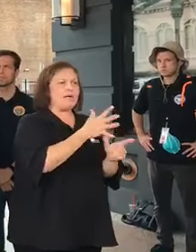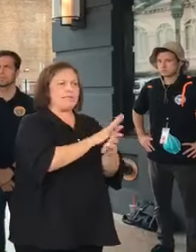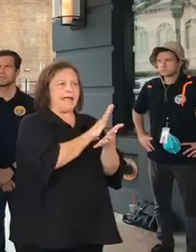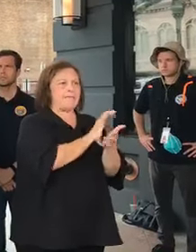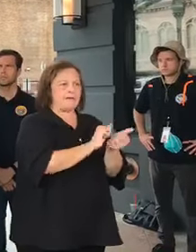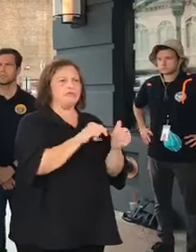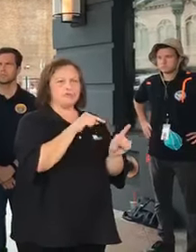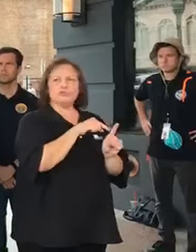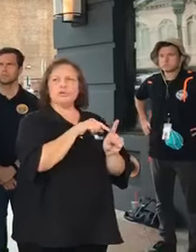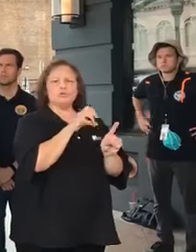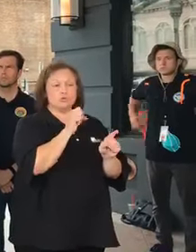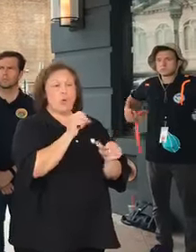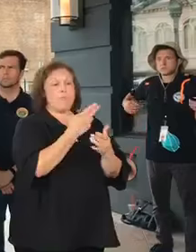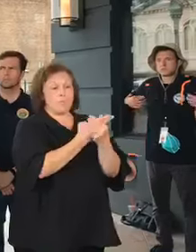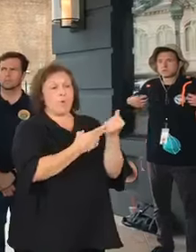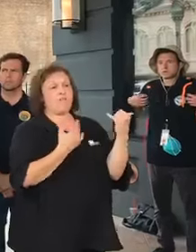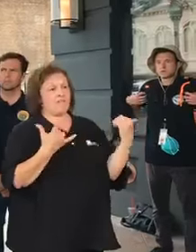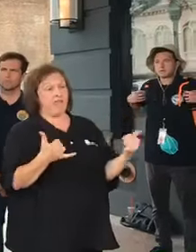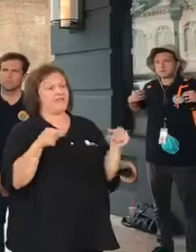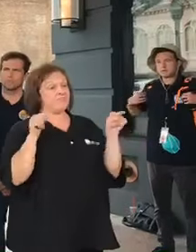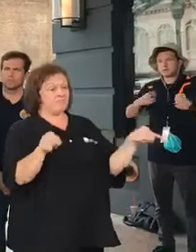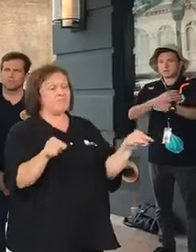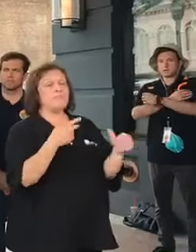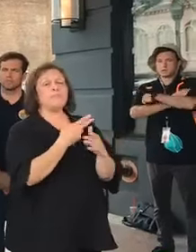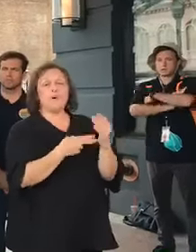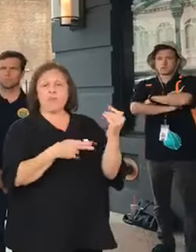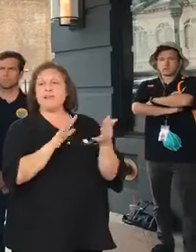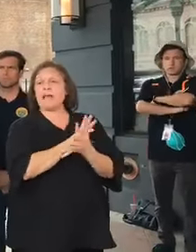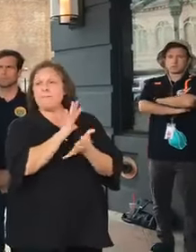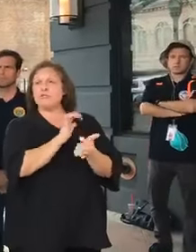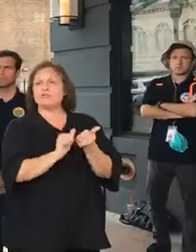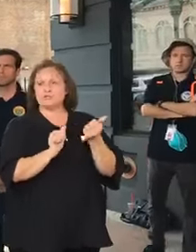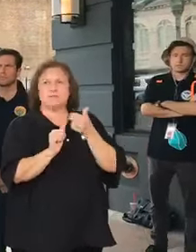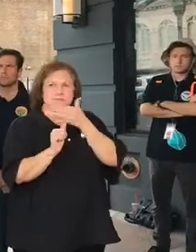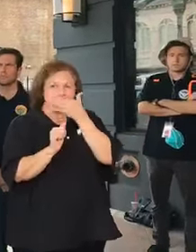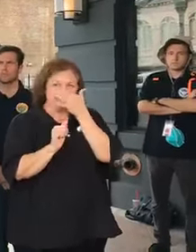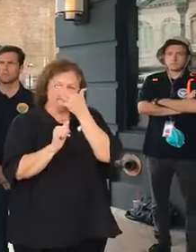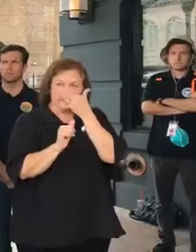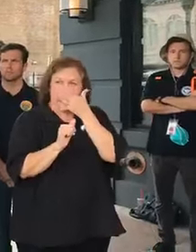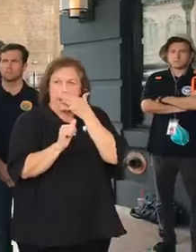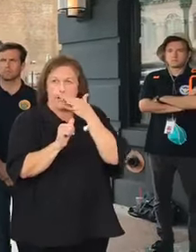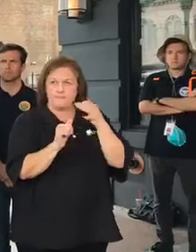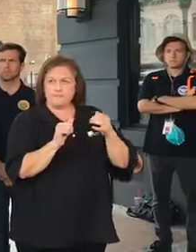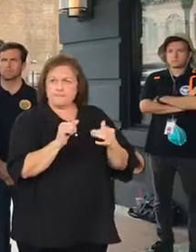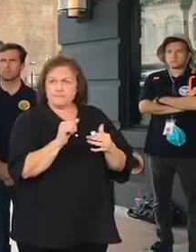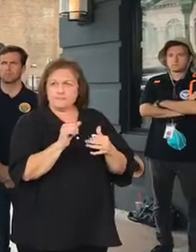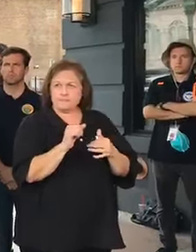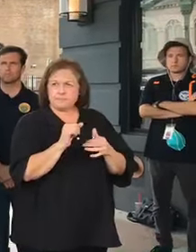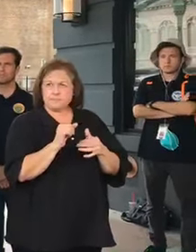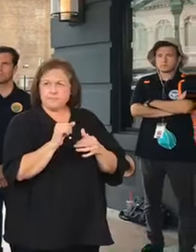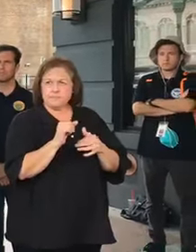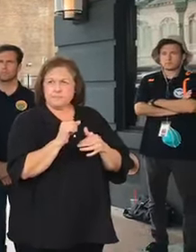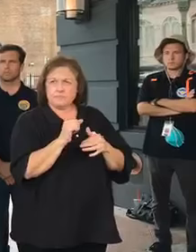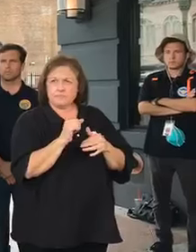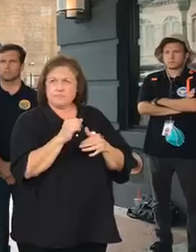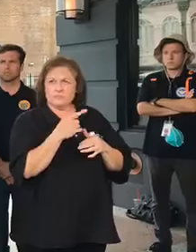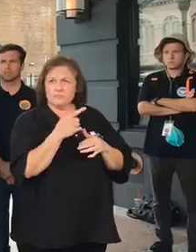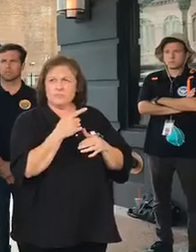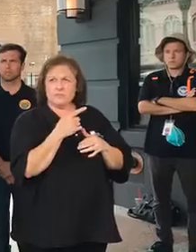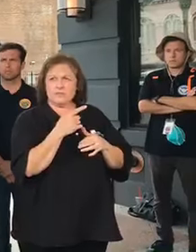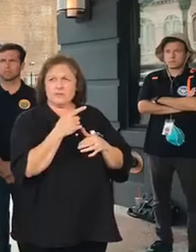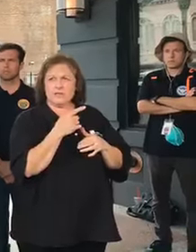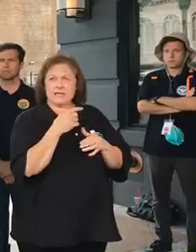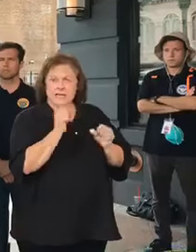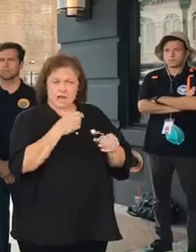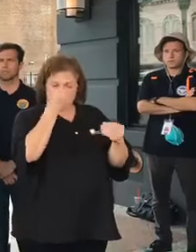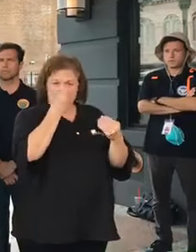it equally is in danger of collapse. USA Today. Can you speak to what engineers have advised you of so far? Anything that sticks out to you? Just give us